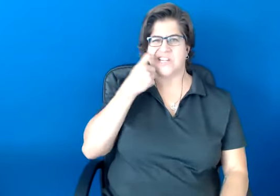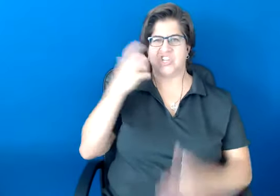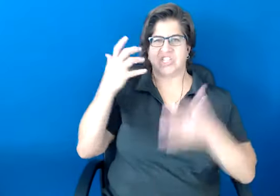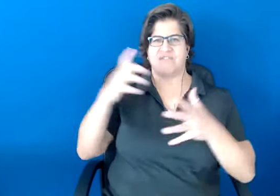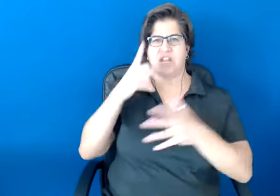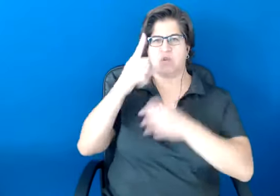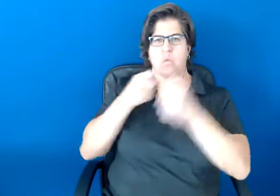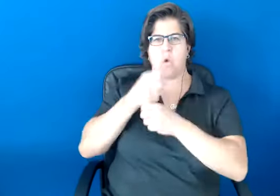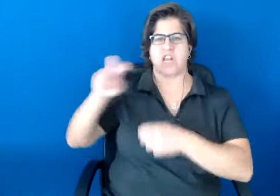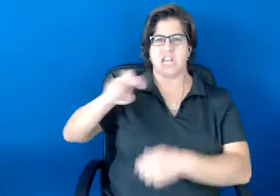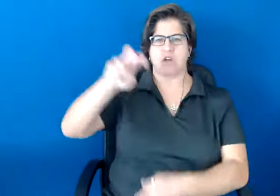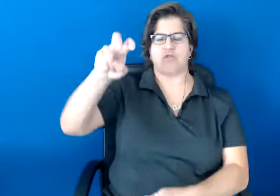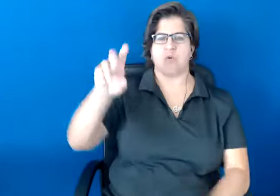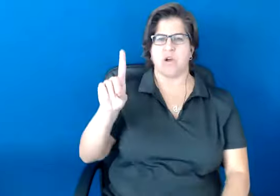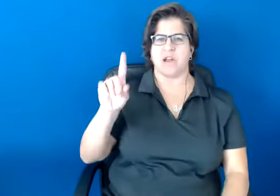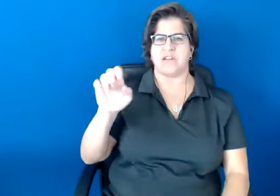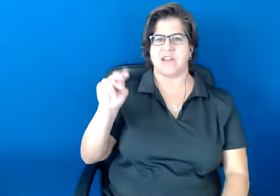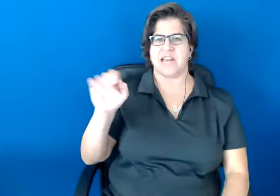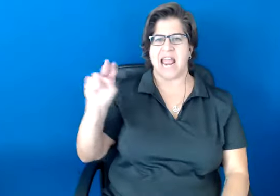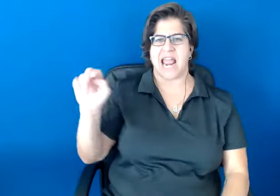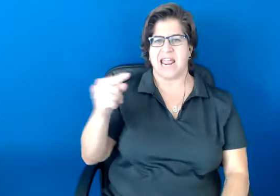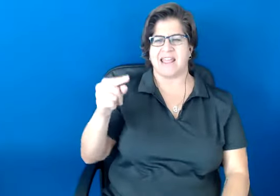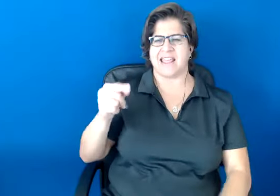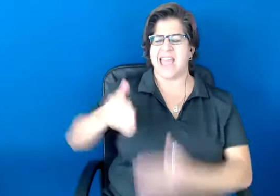end of the Vietnam War, and